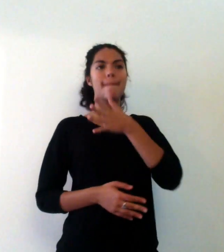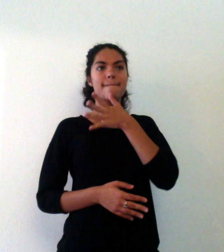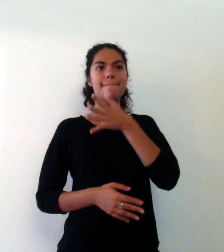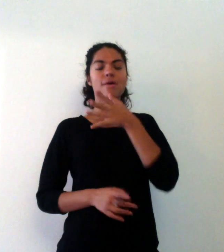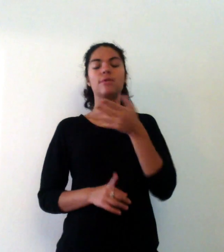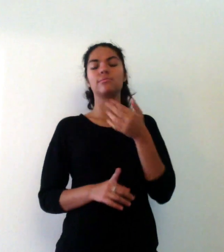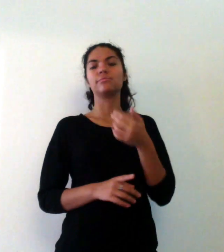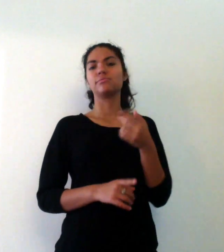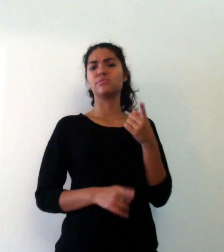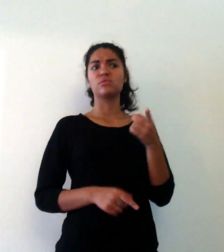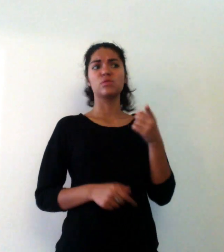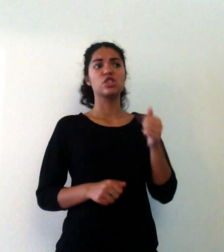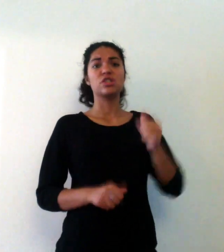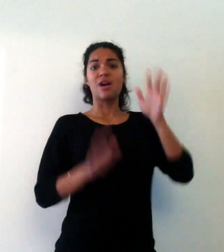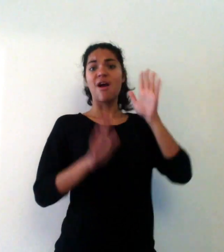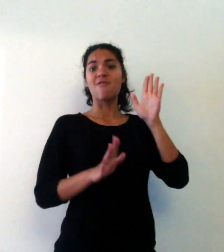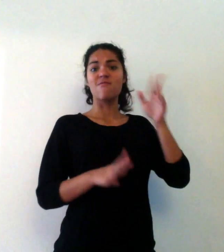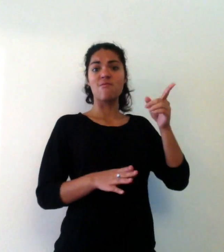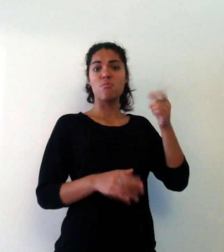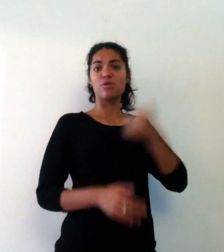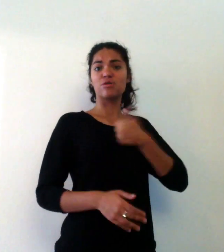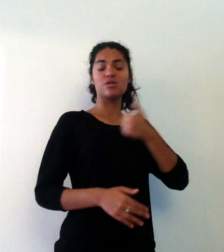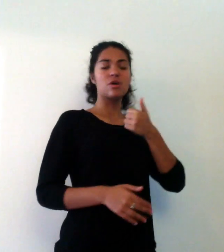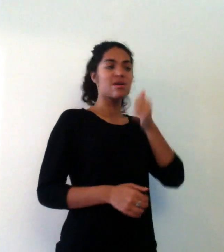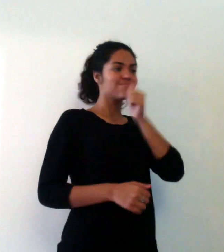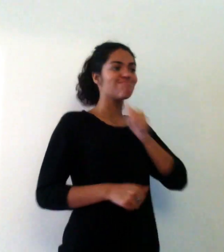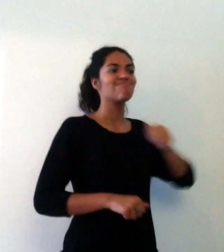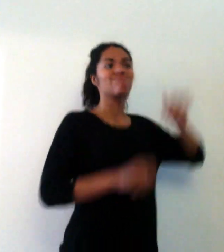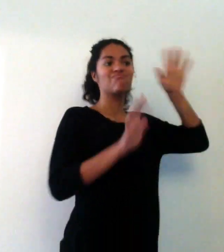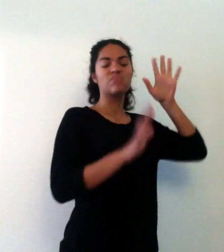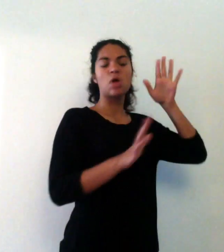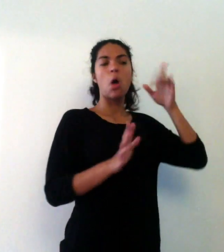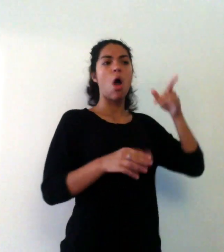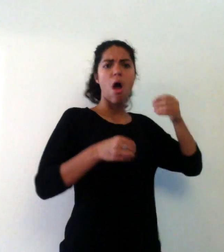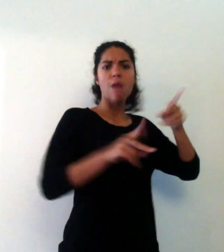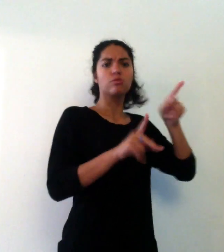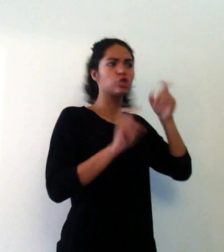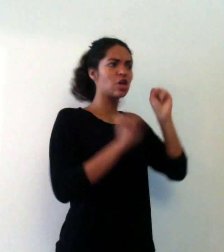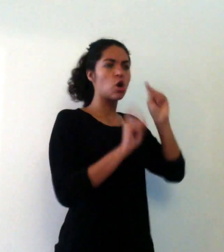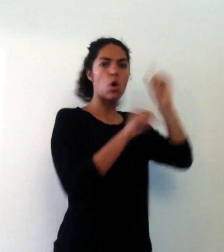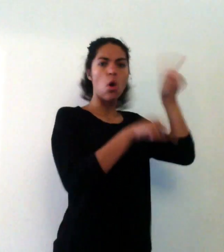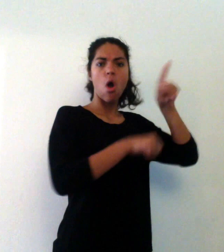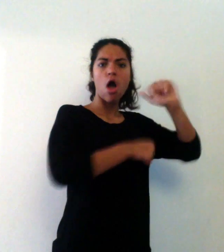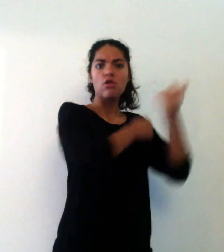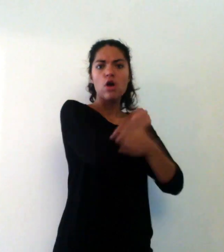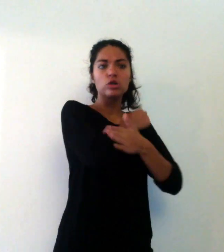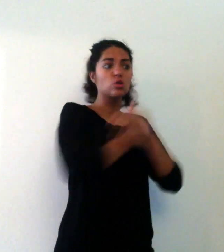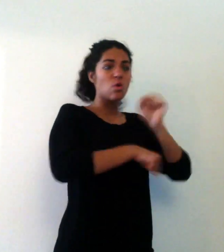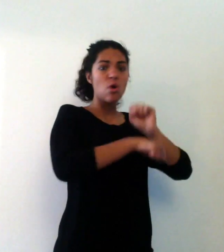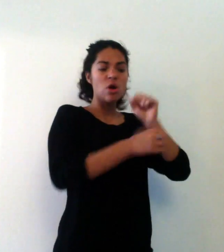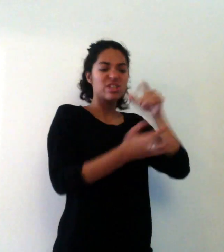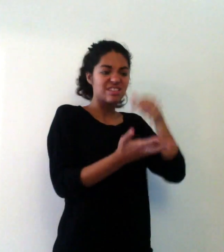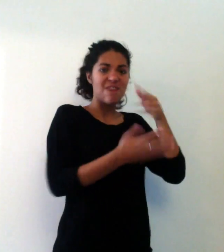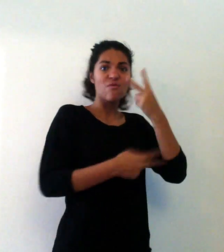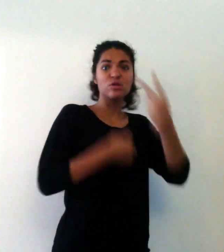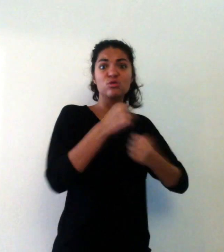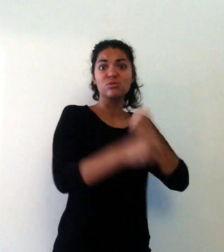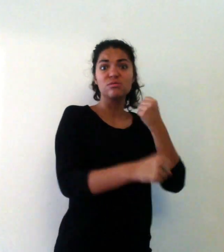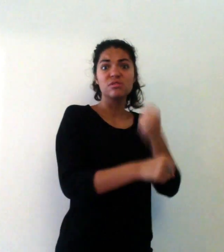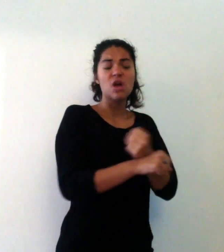for 2 years and get herself a foreign returned degree. Anybody living in India will tell you it was the big thing. And she got